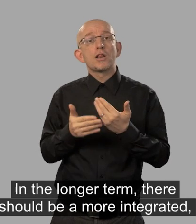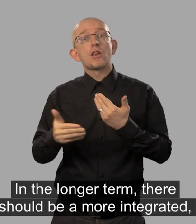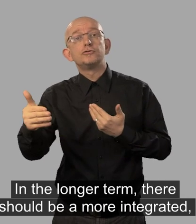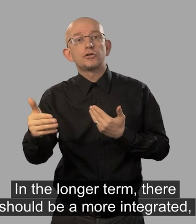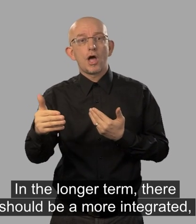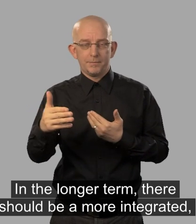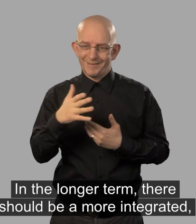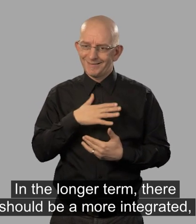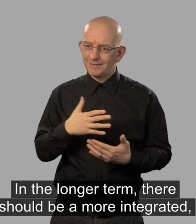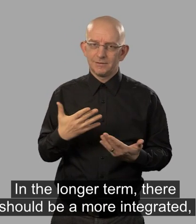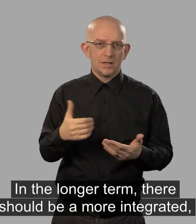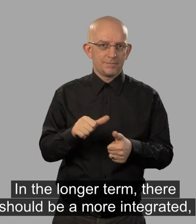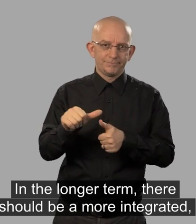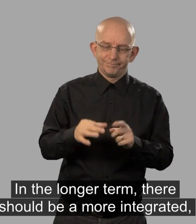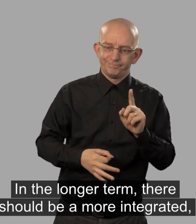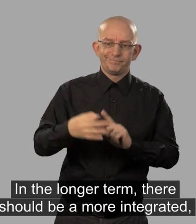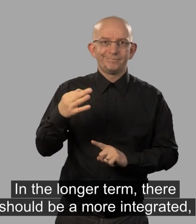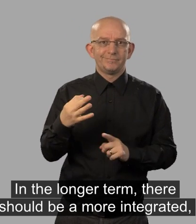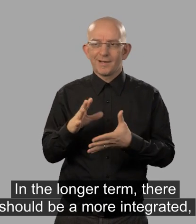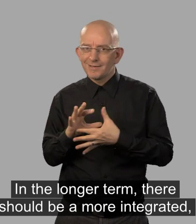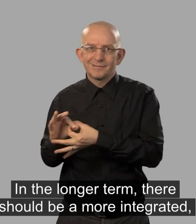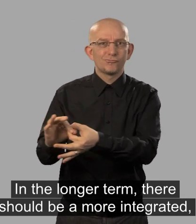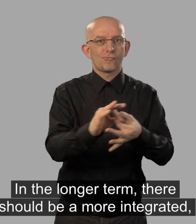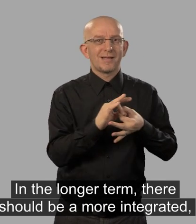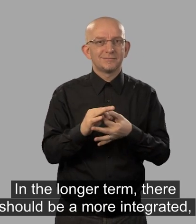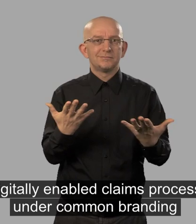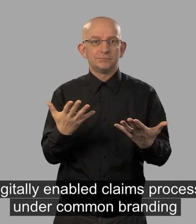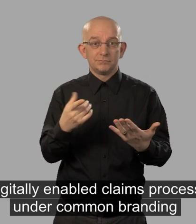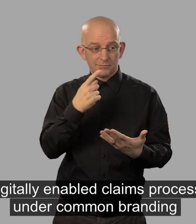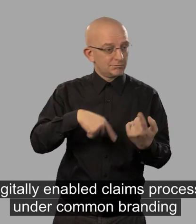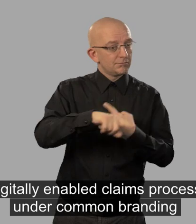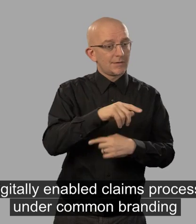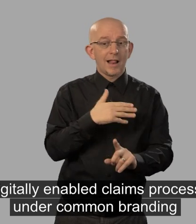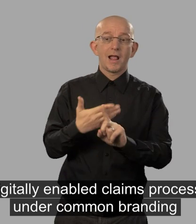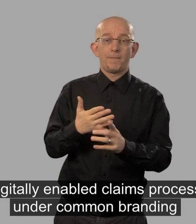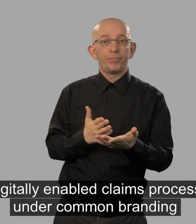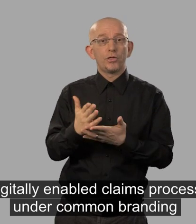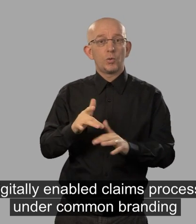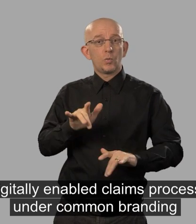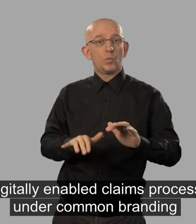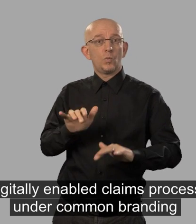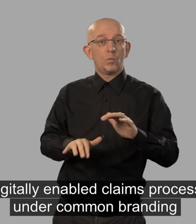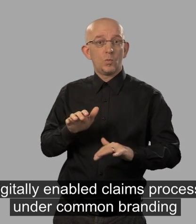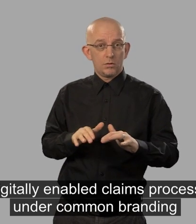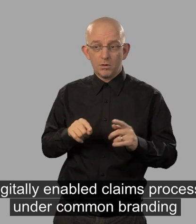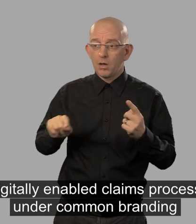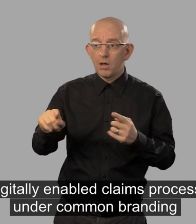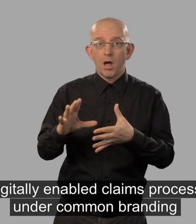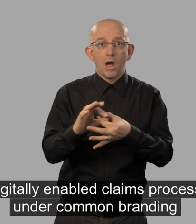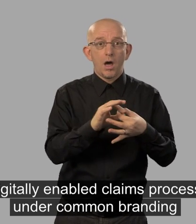In the longer term, there should be a more integrated, digitally enabled claims process under common branding that